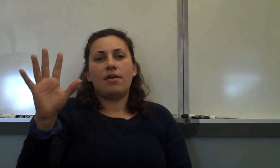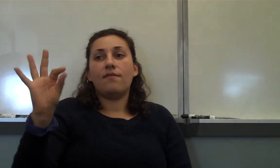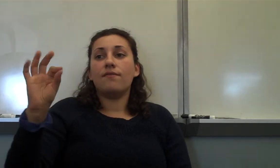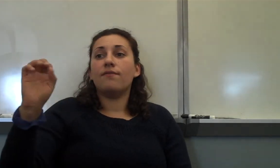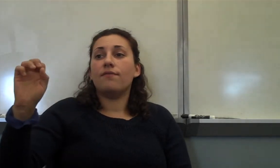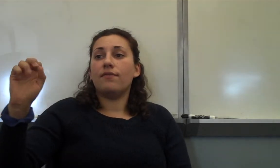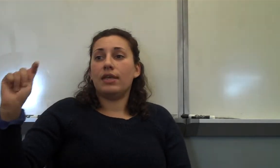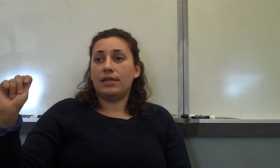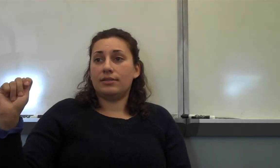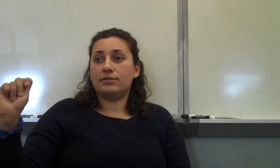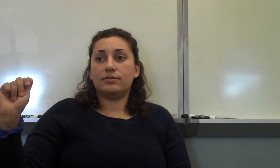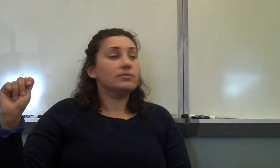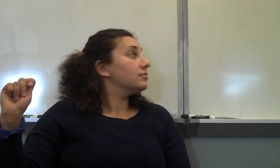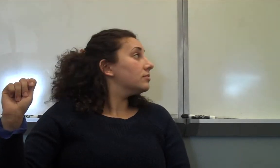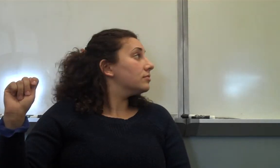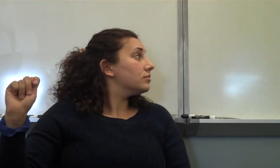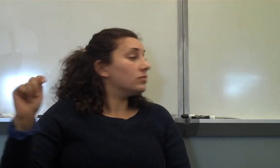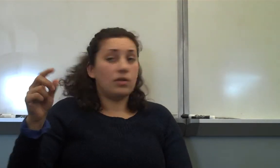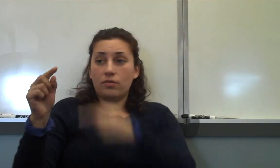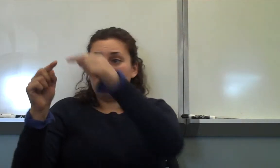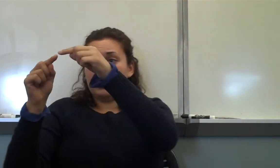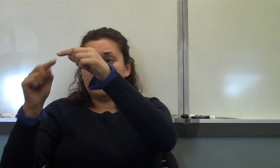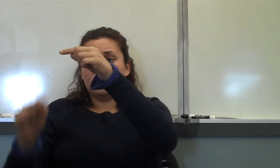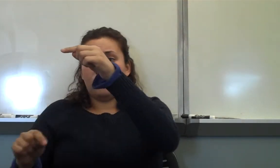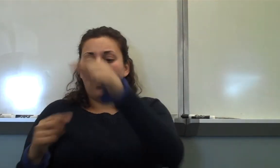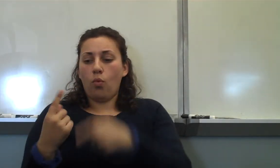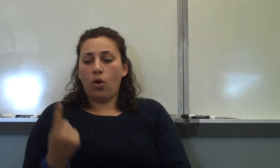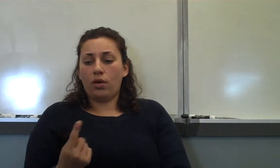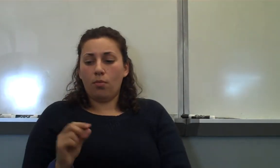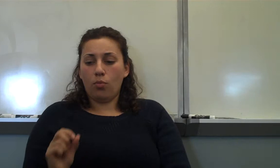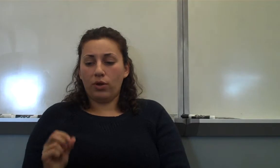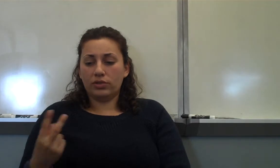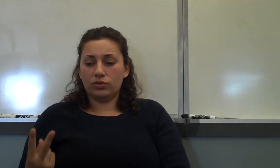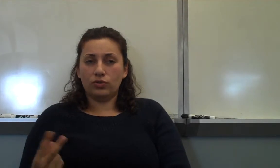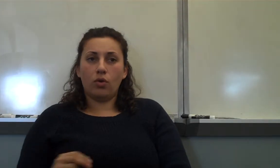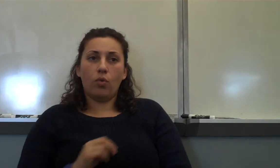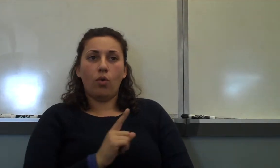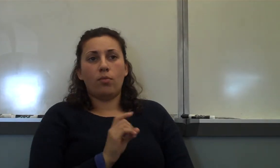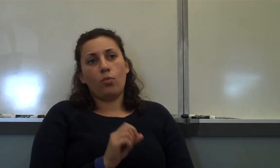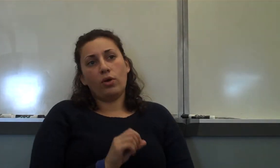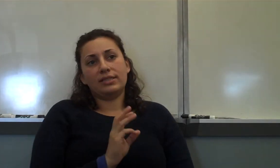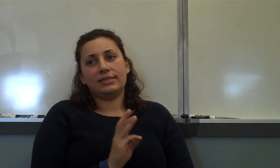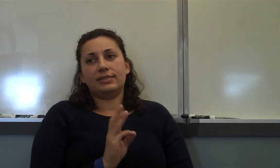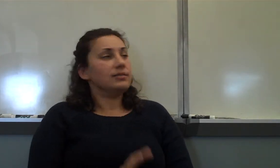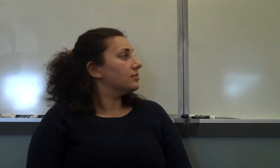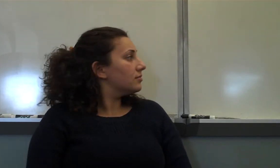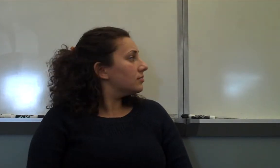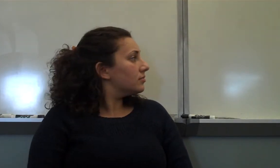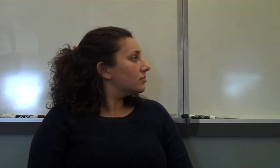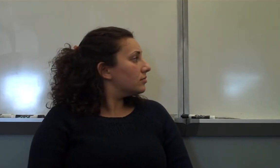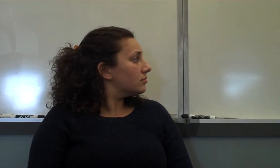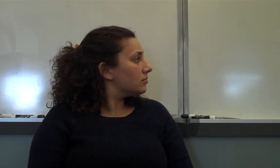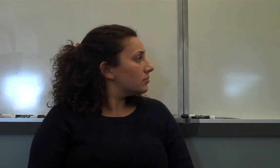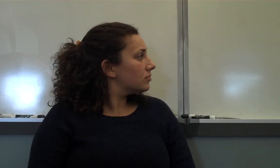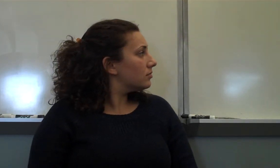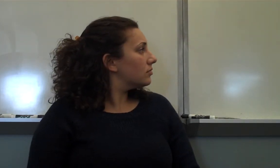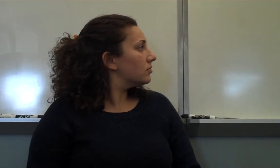These two are given, 1.2 and 1.6, so the x is the only other element in this. If we add these